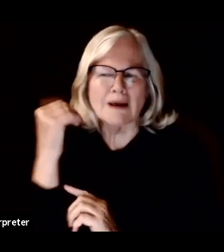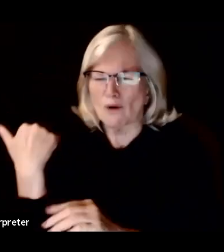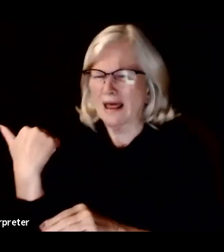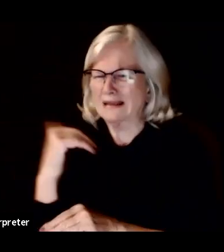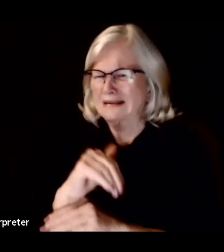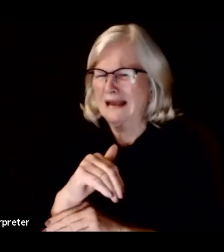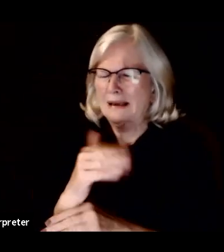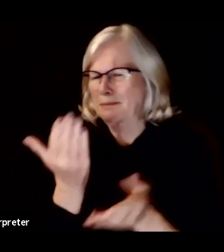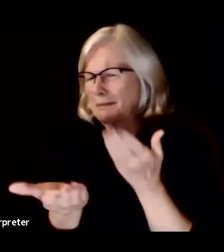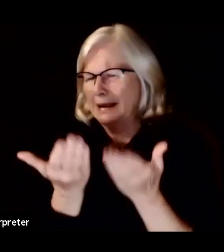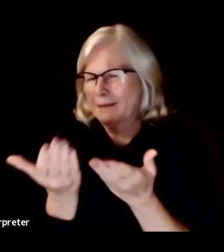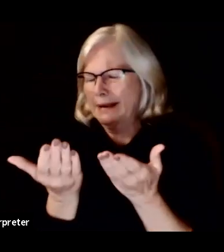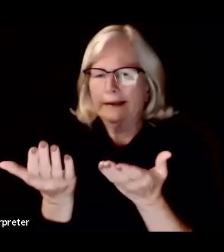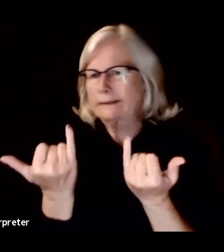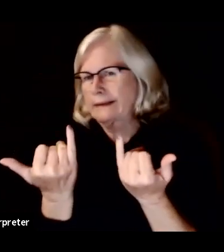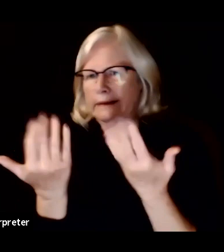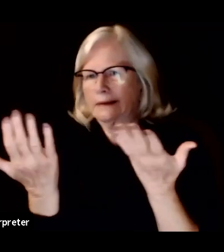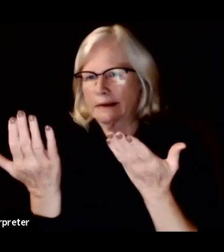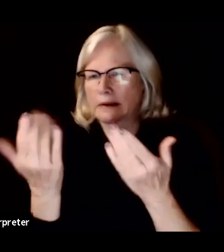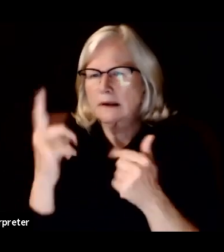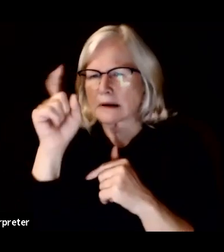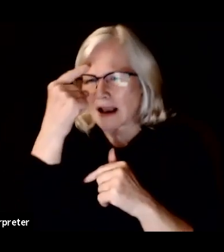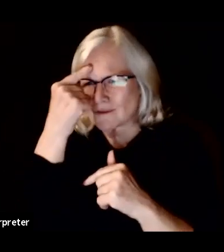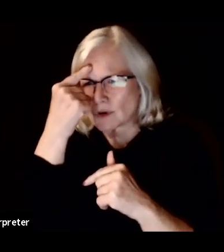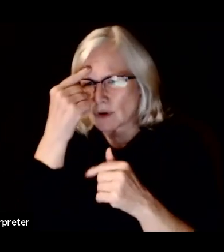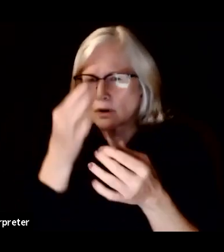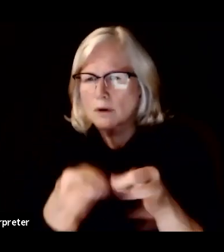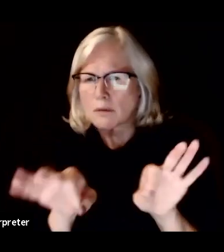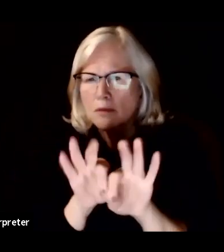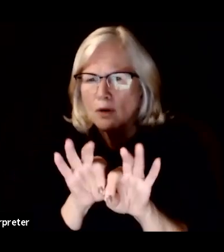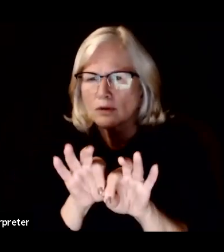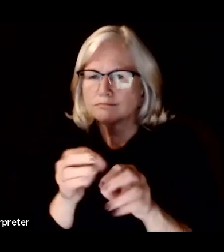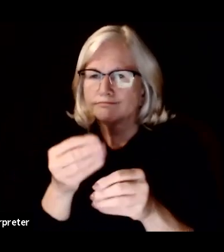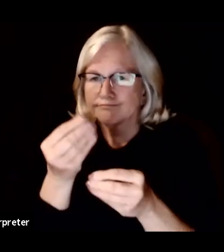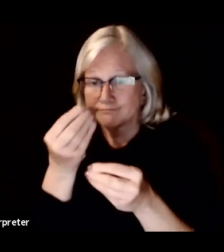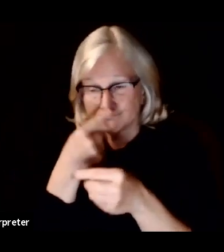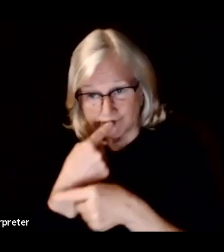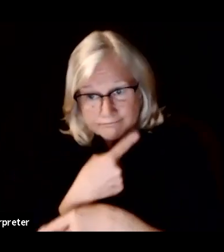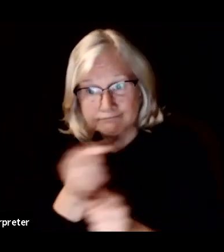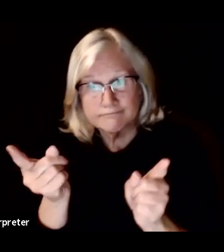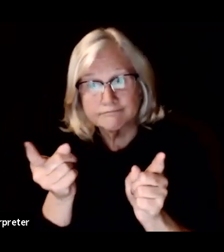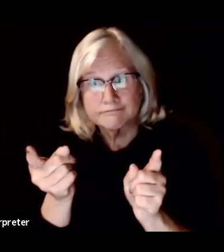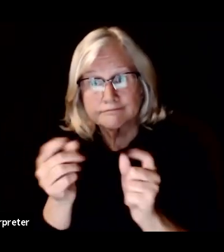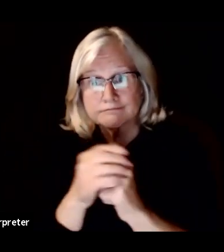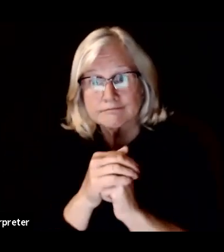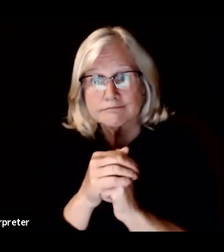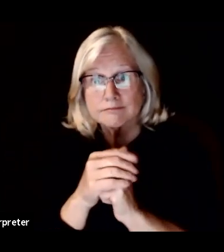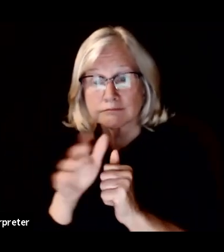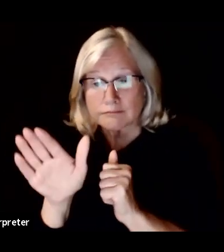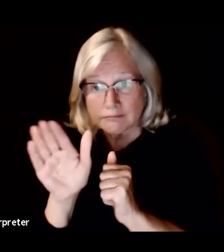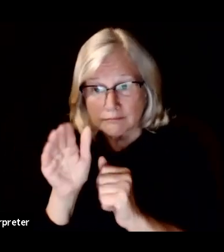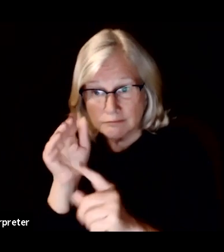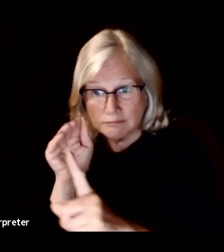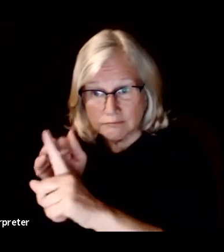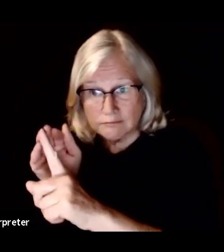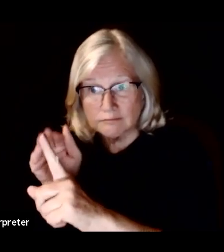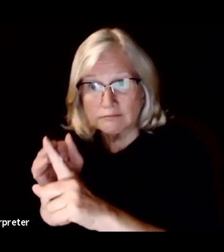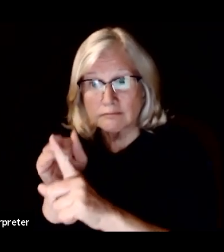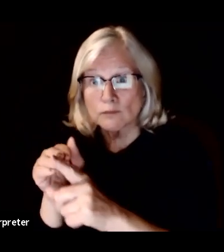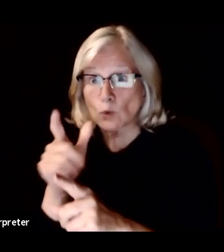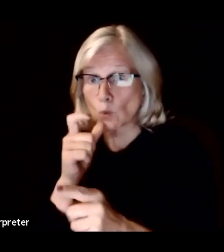important. He thought it was important to just make that statement and let them make sure that the campaigns knew what the